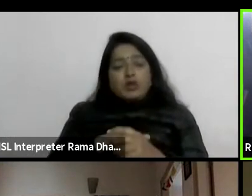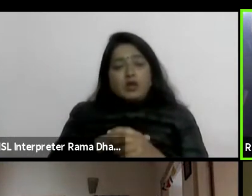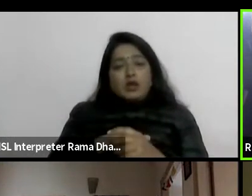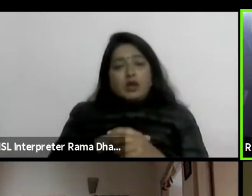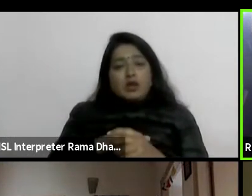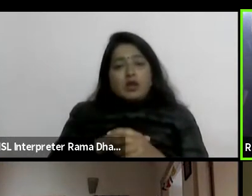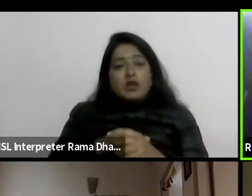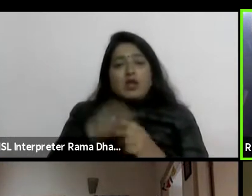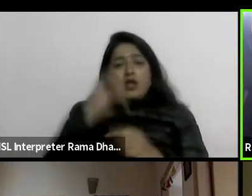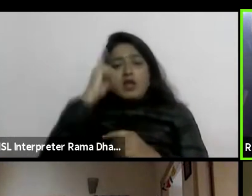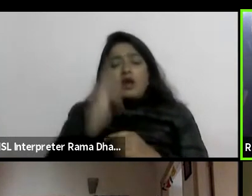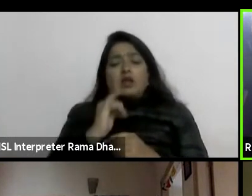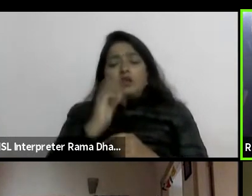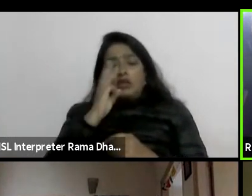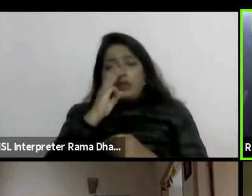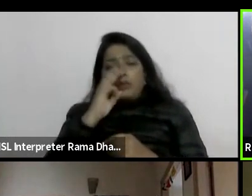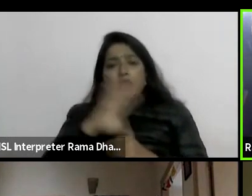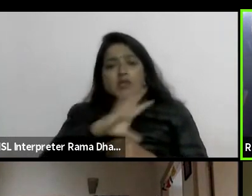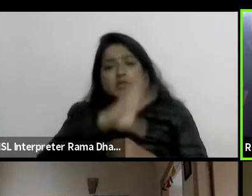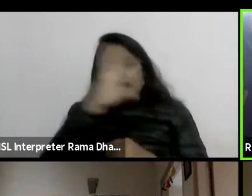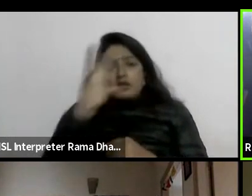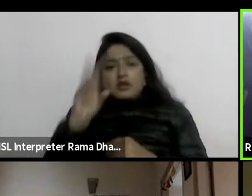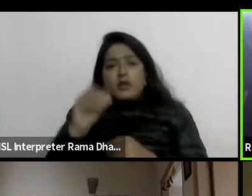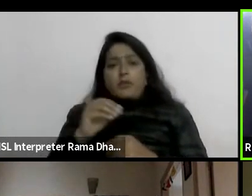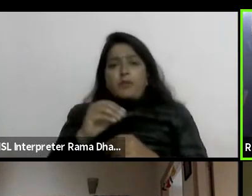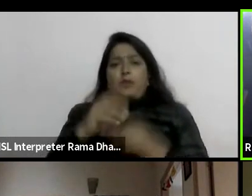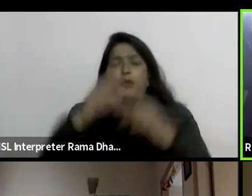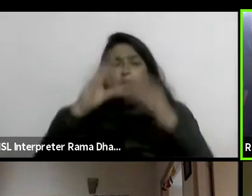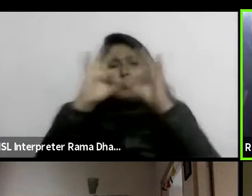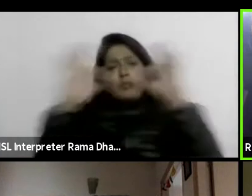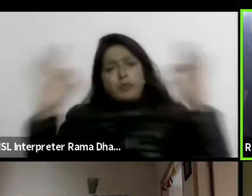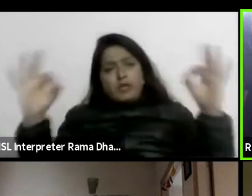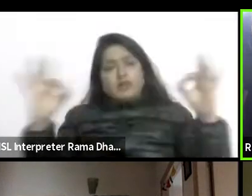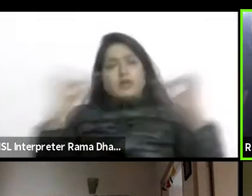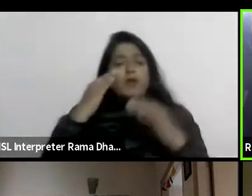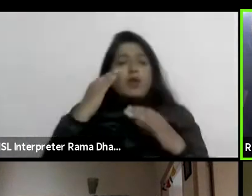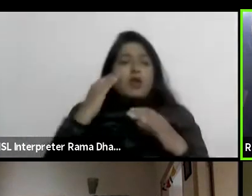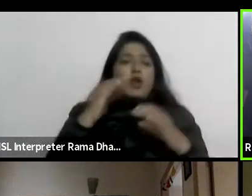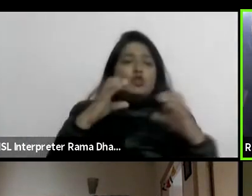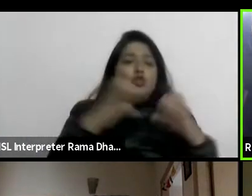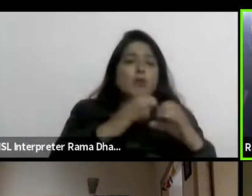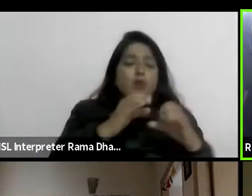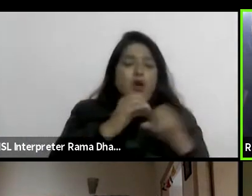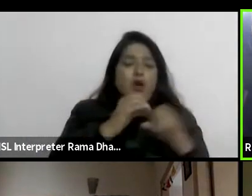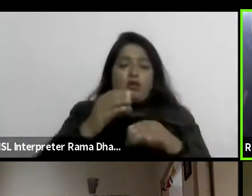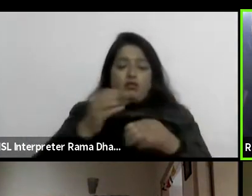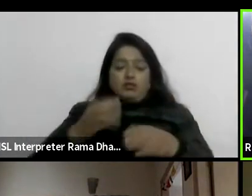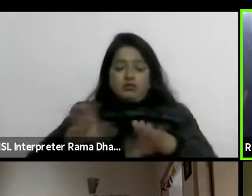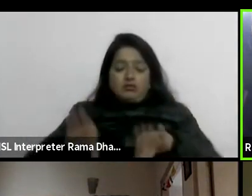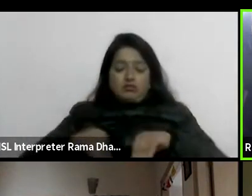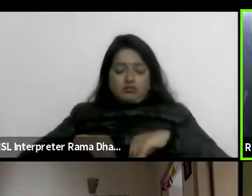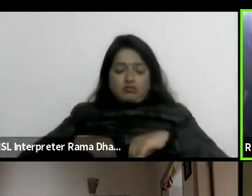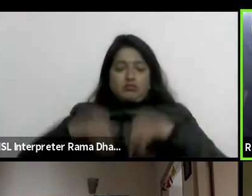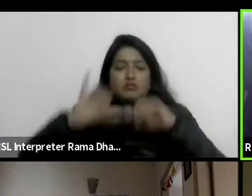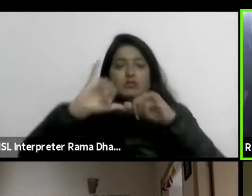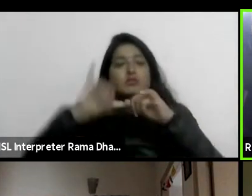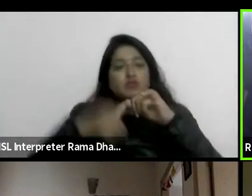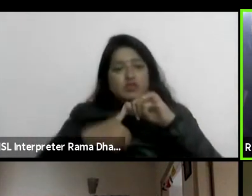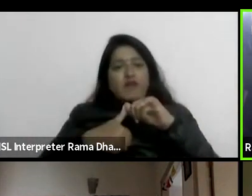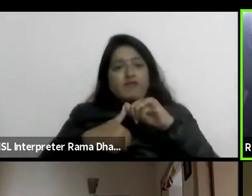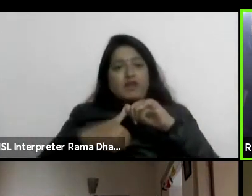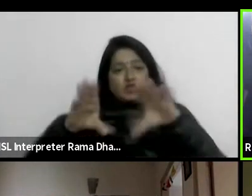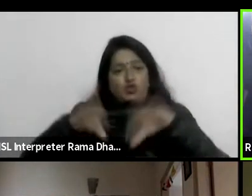the end, all the various groups agreed to the draft to some extent. I